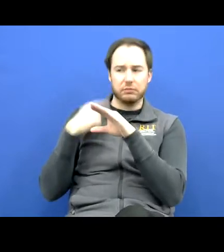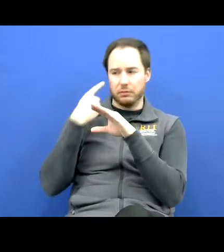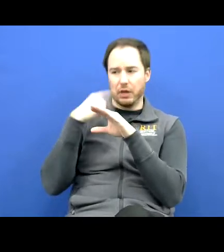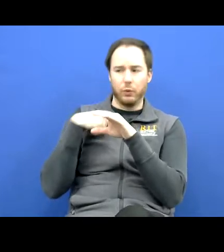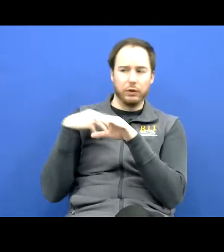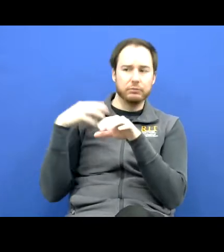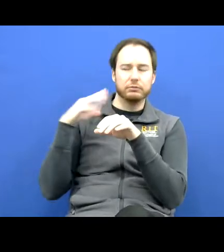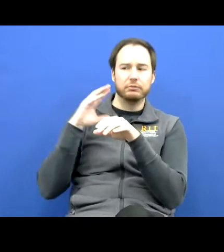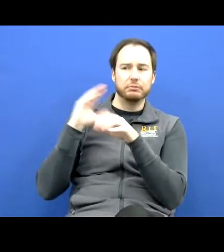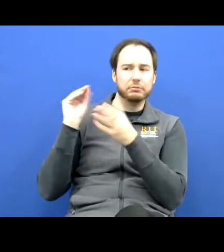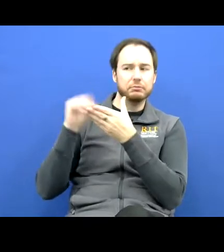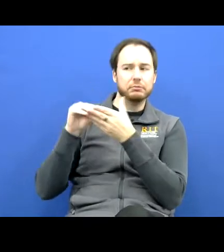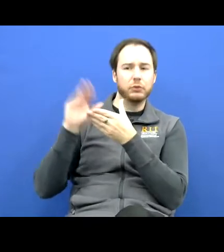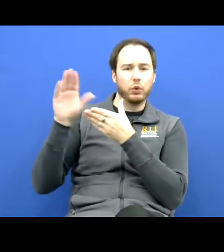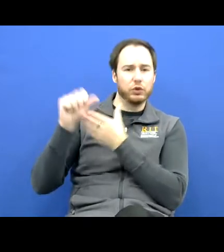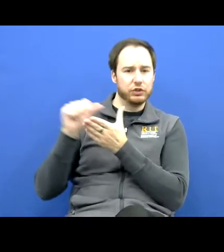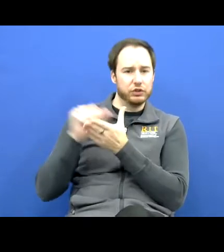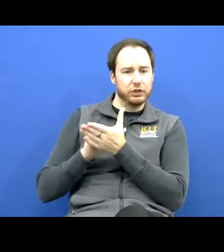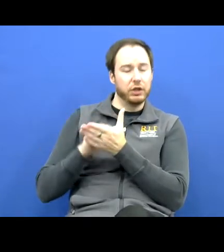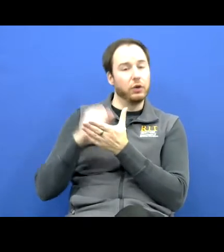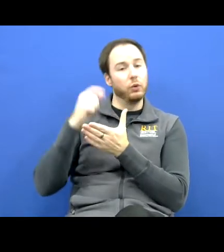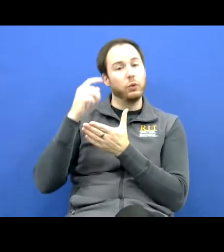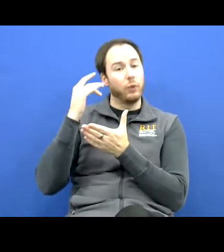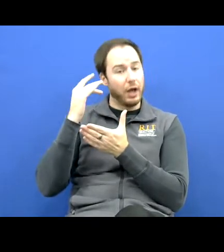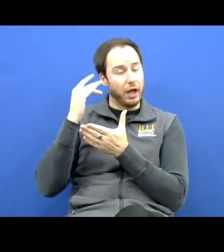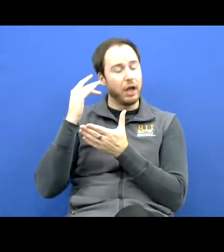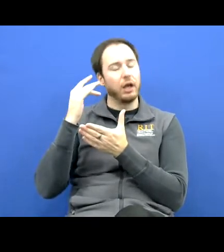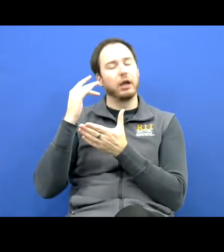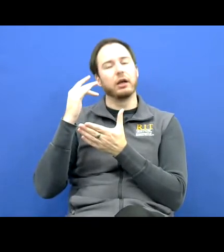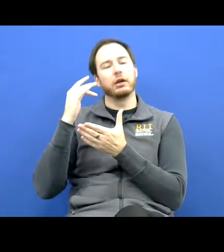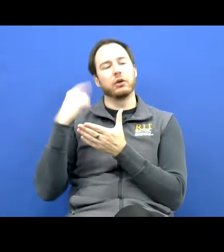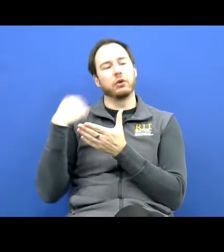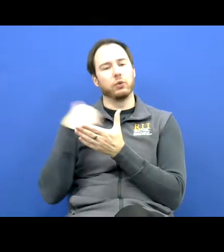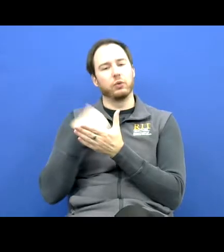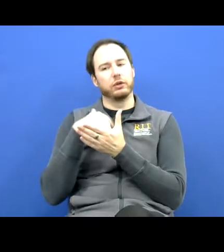agenda the idea of a